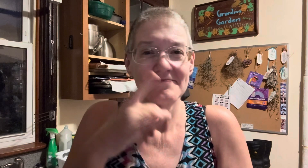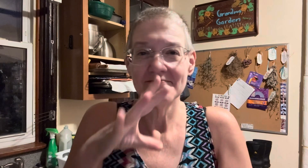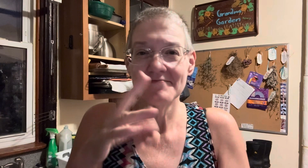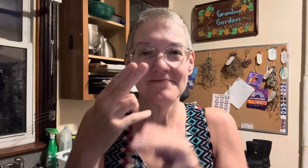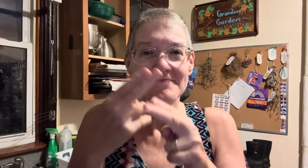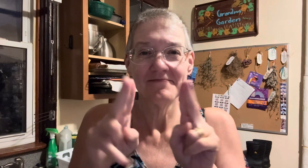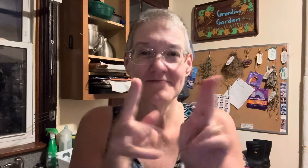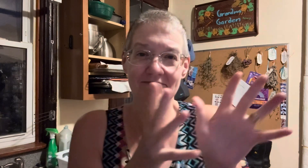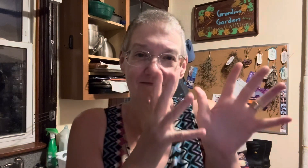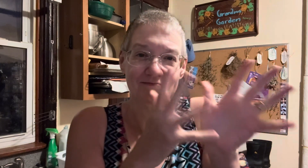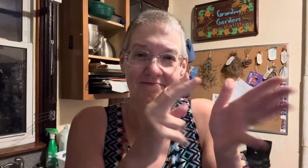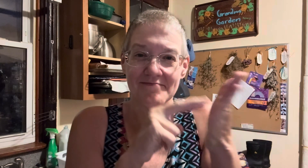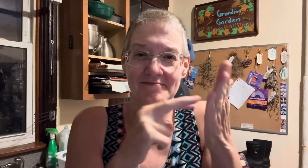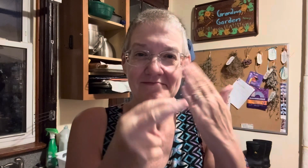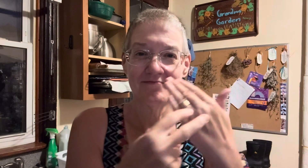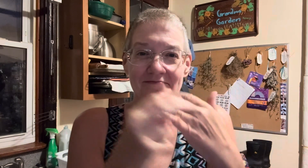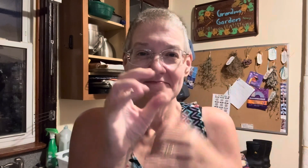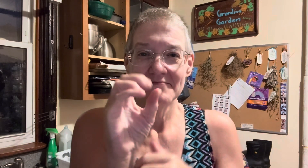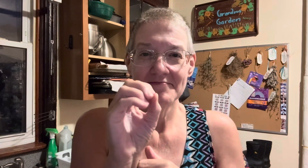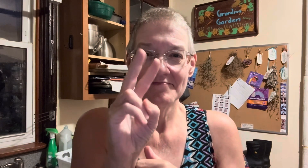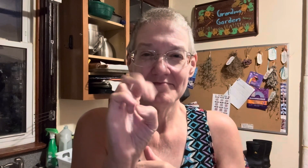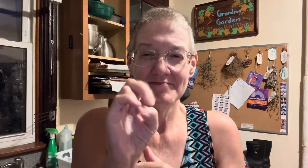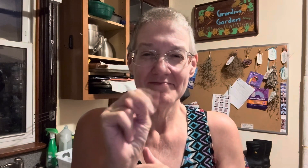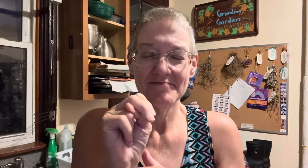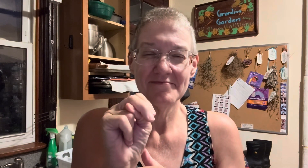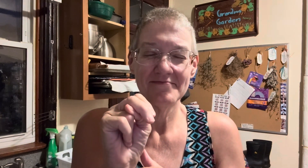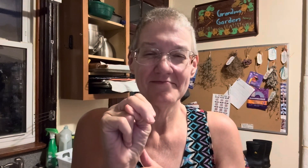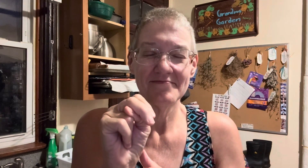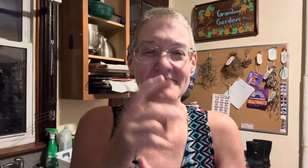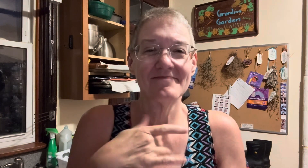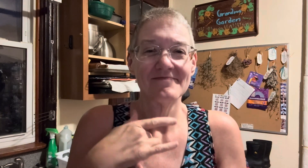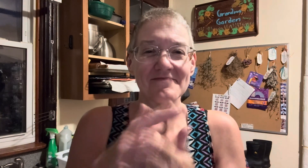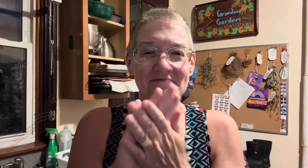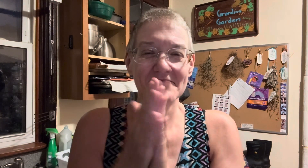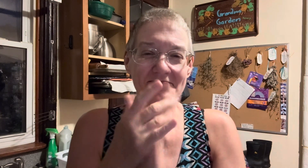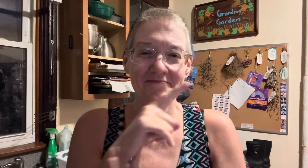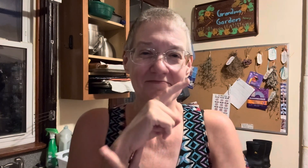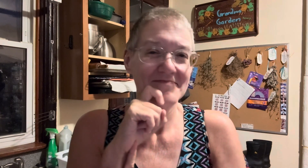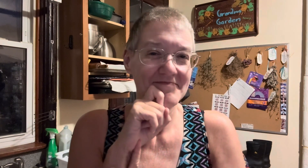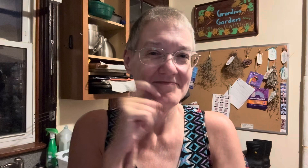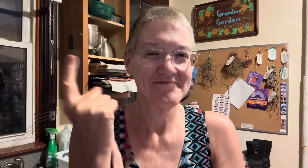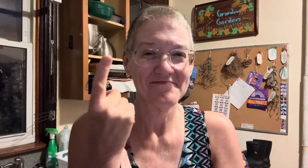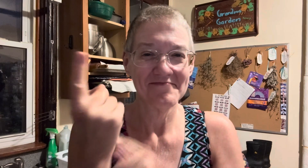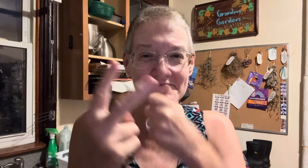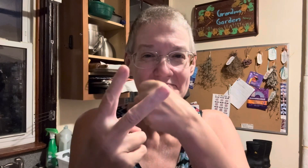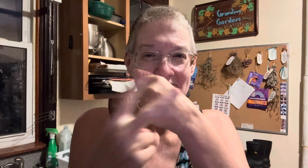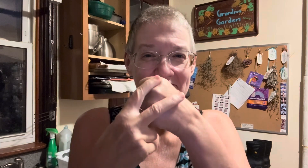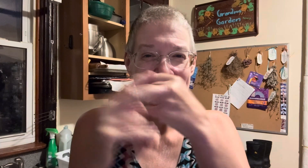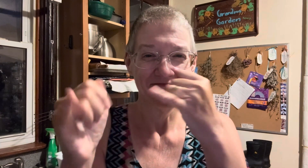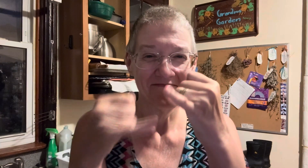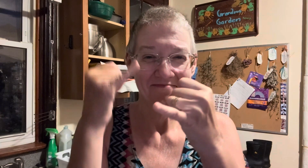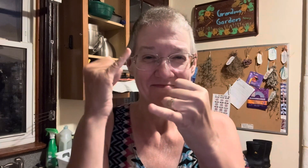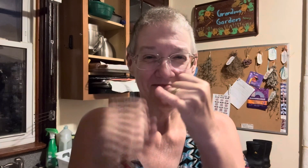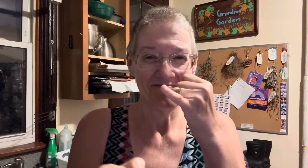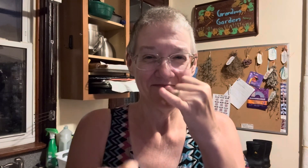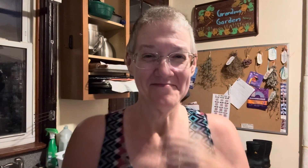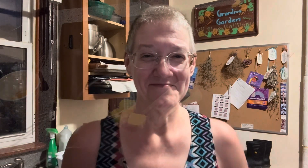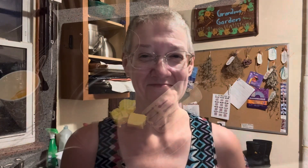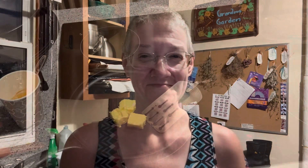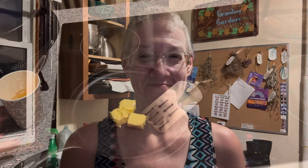because Dale doesn't like the eggs left in the toaster oven. He feels like they dry out. So I always do it